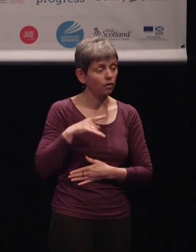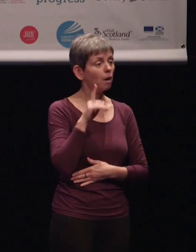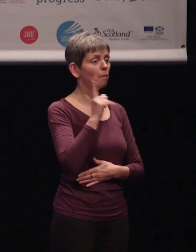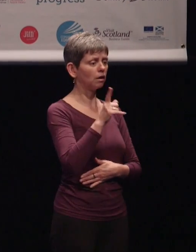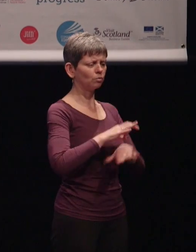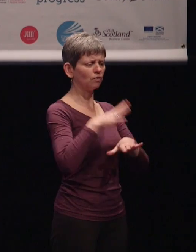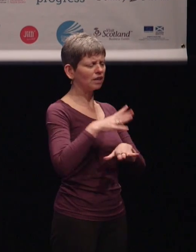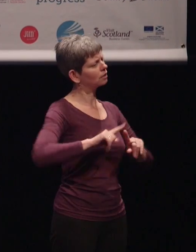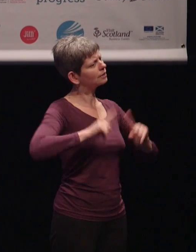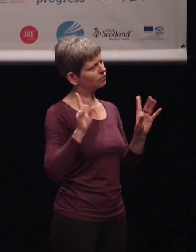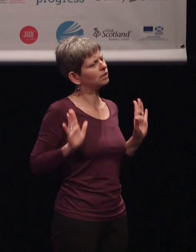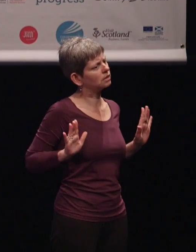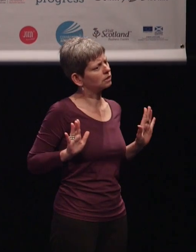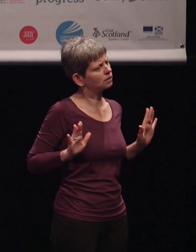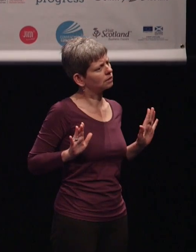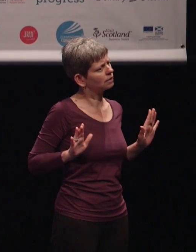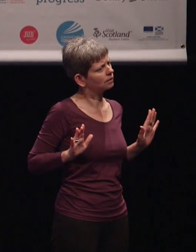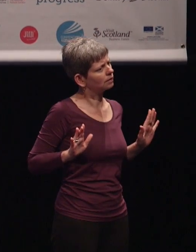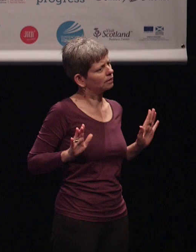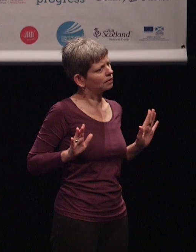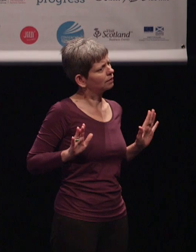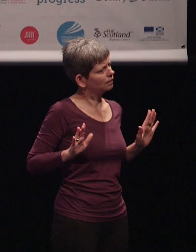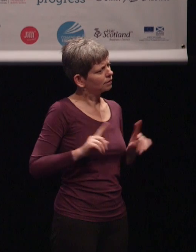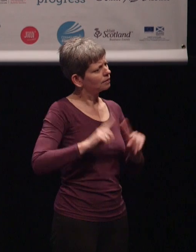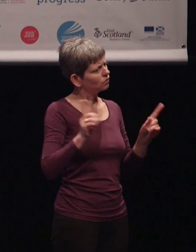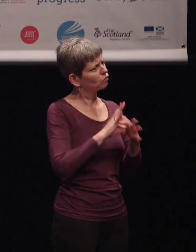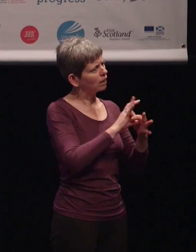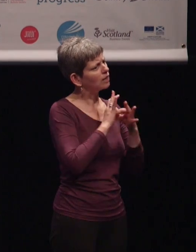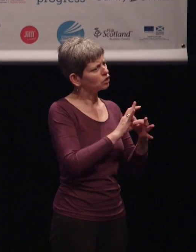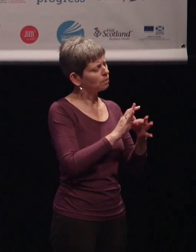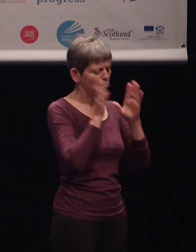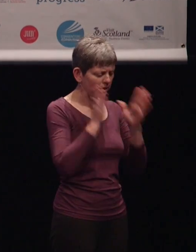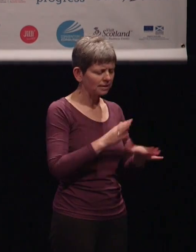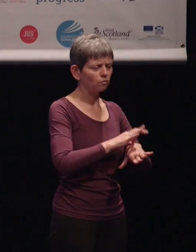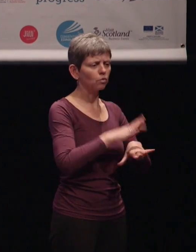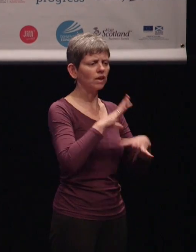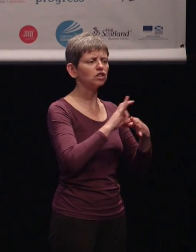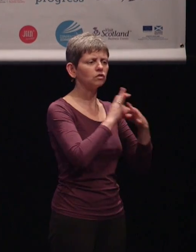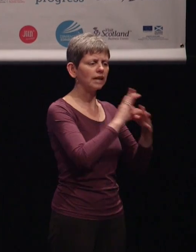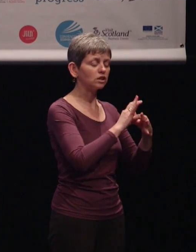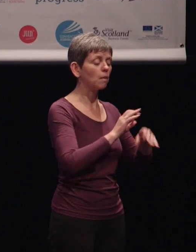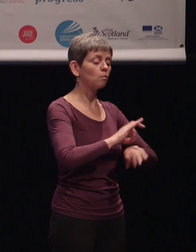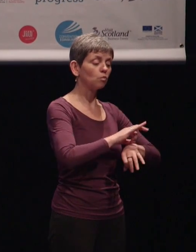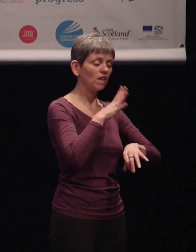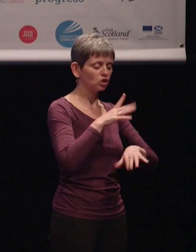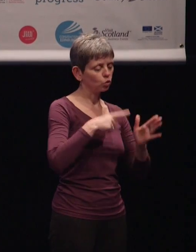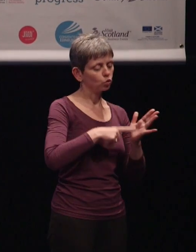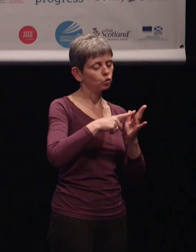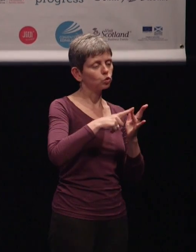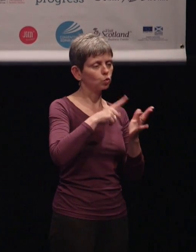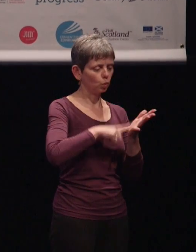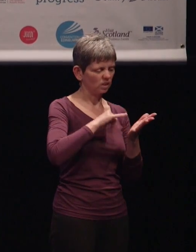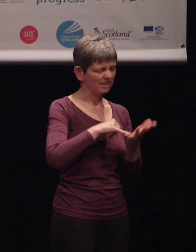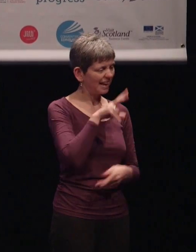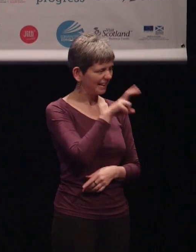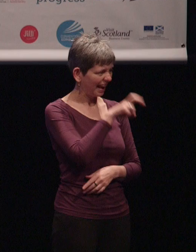can't afford that. So if we're professionals, we have to have a professional toolkit, and nagging is not a part of